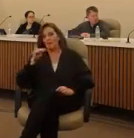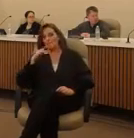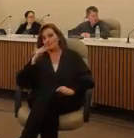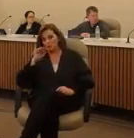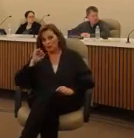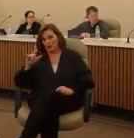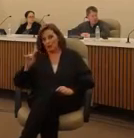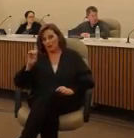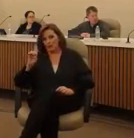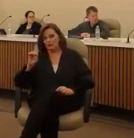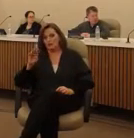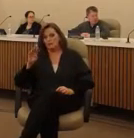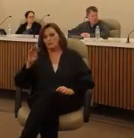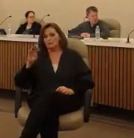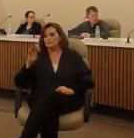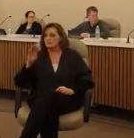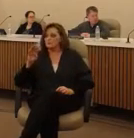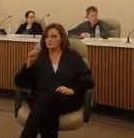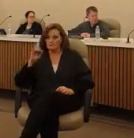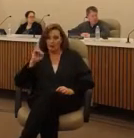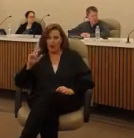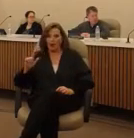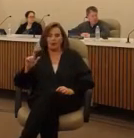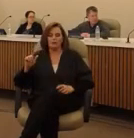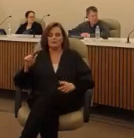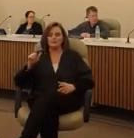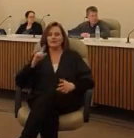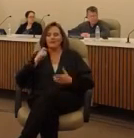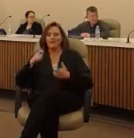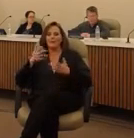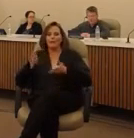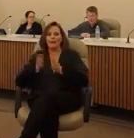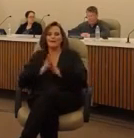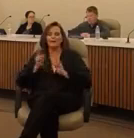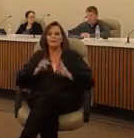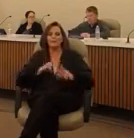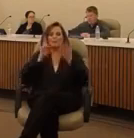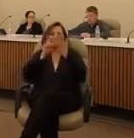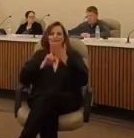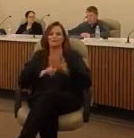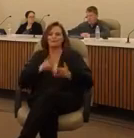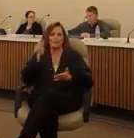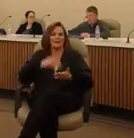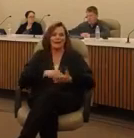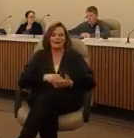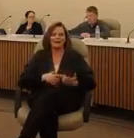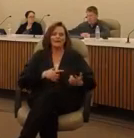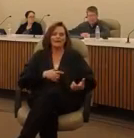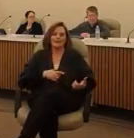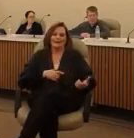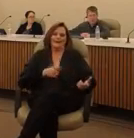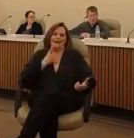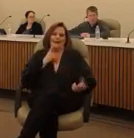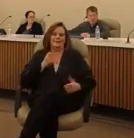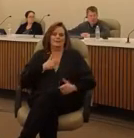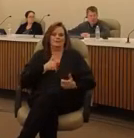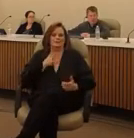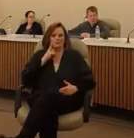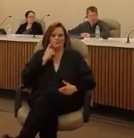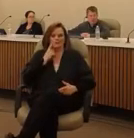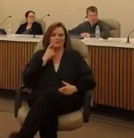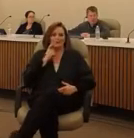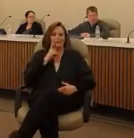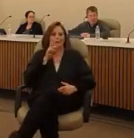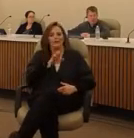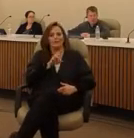around Marketplace Mall to get the signatures, not through the neighborhood. Right. So again, I just canvassed that area,